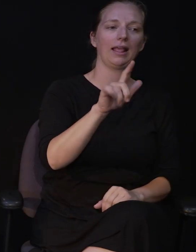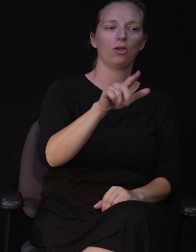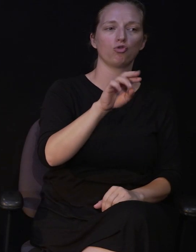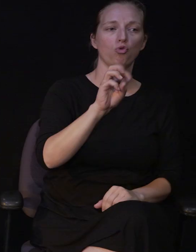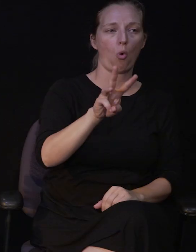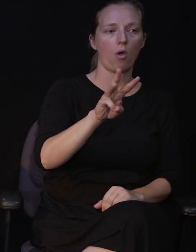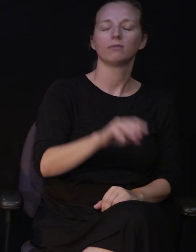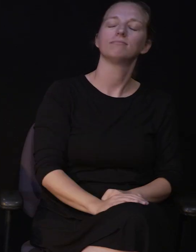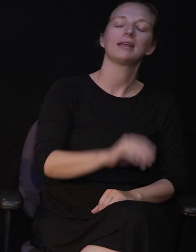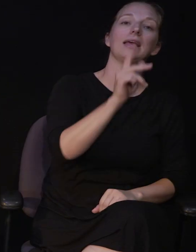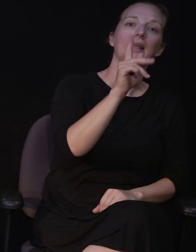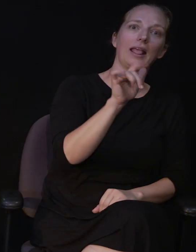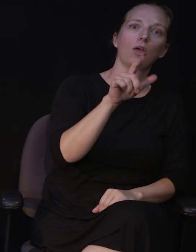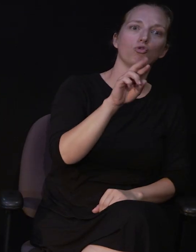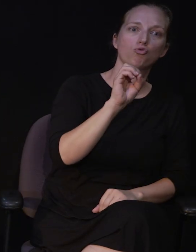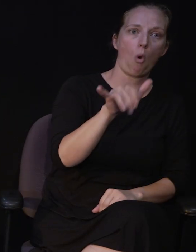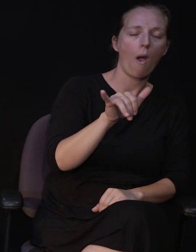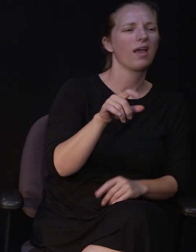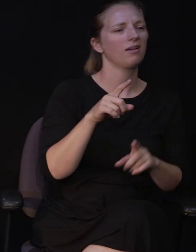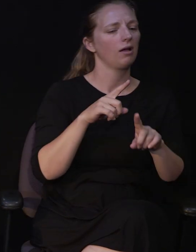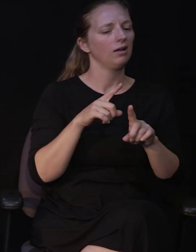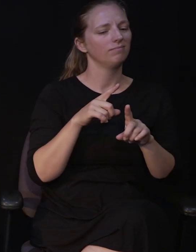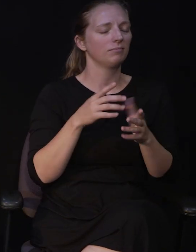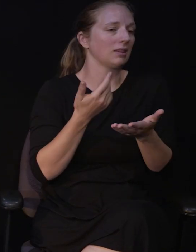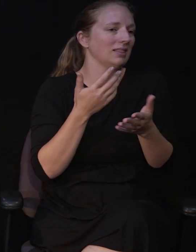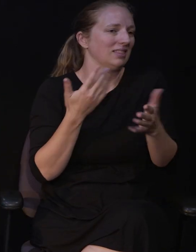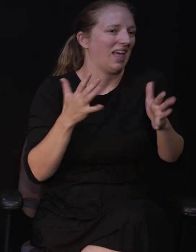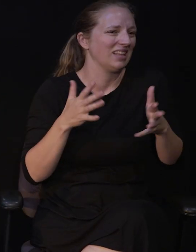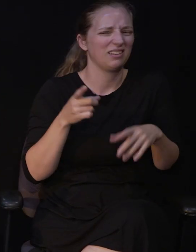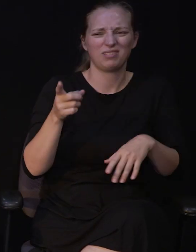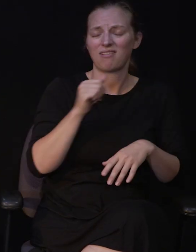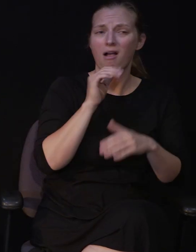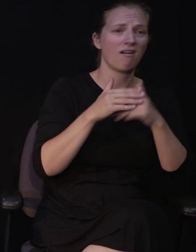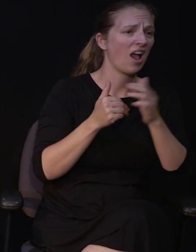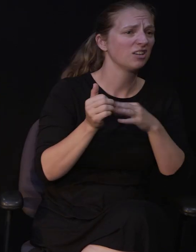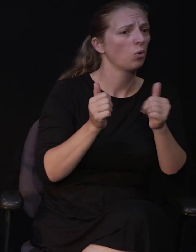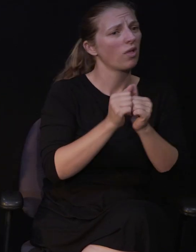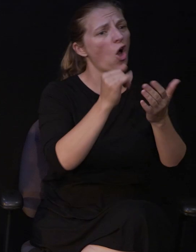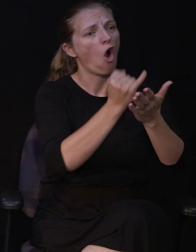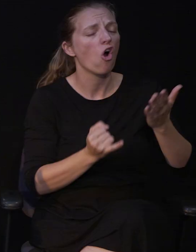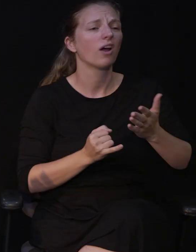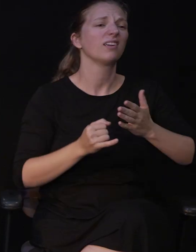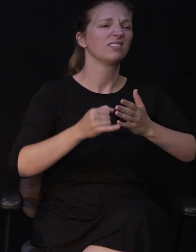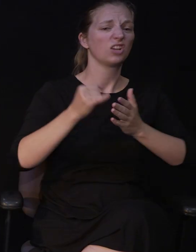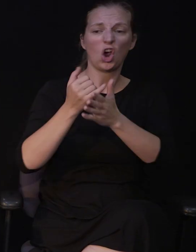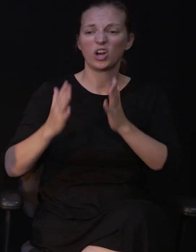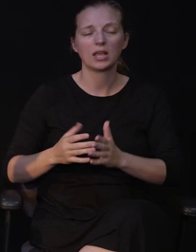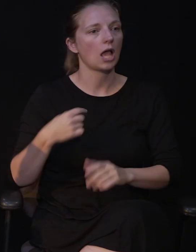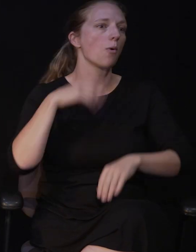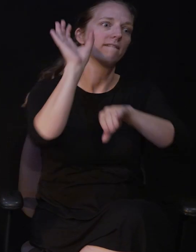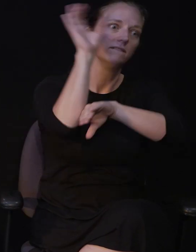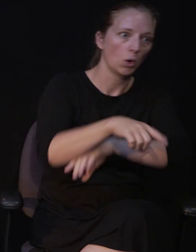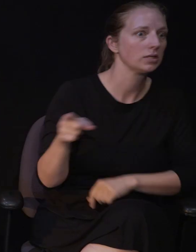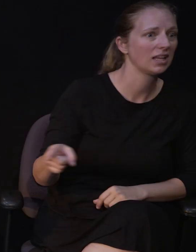he always felt very uncomfortable around art and artists. And so I would force him, even